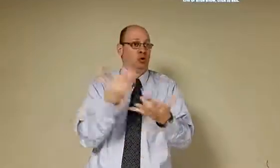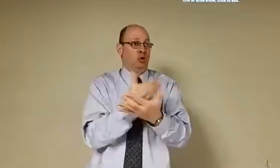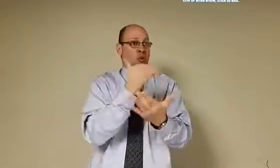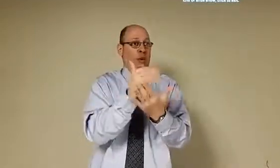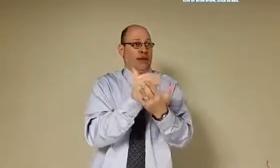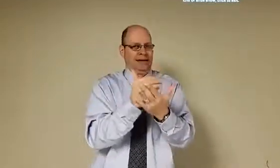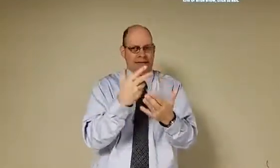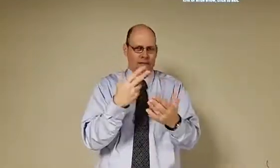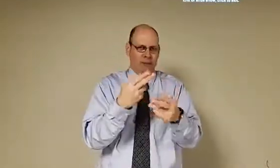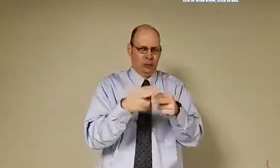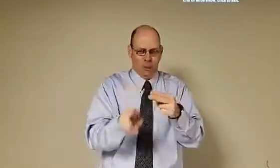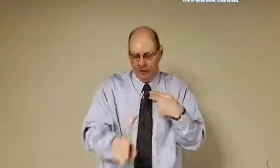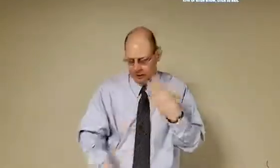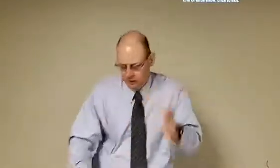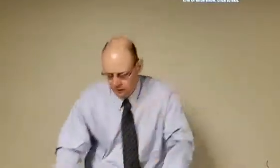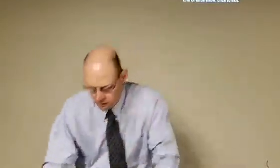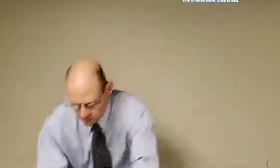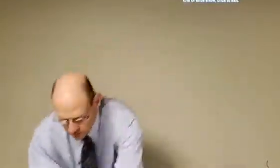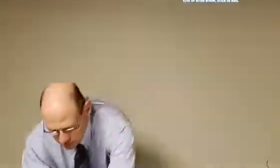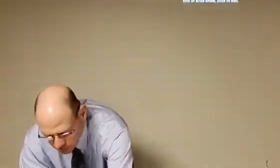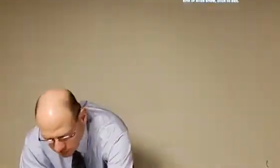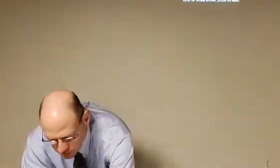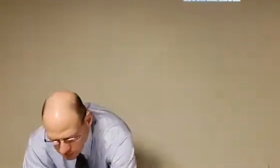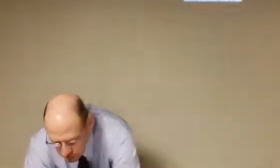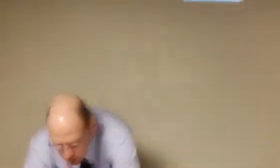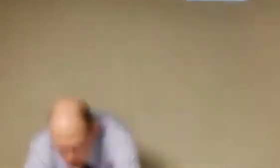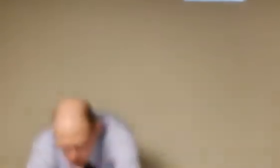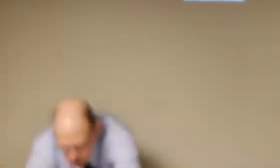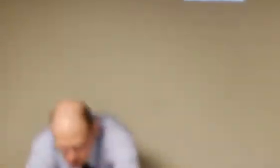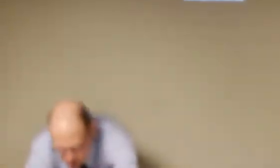here and start a new list. Let me